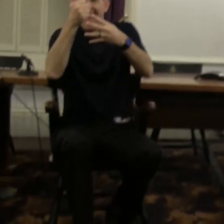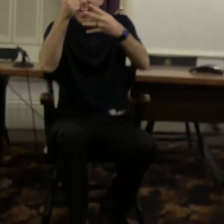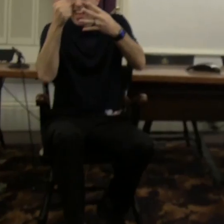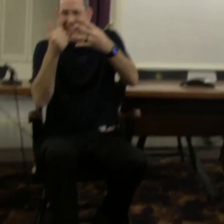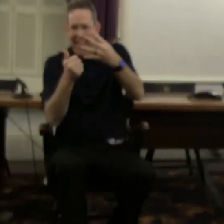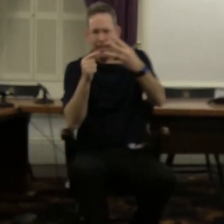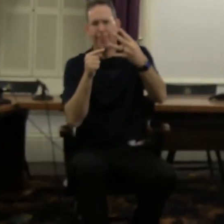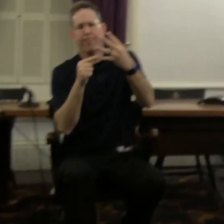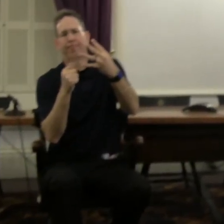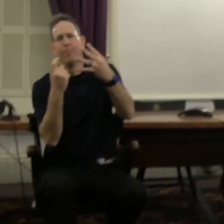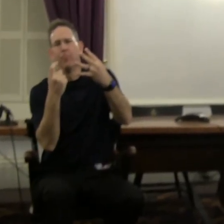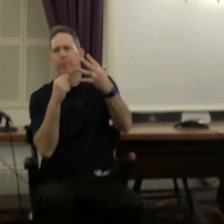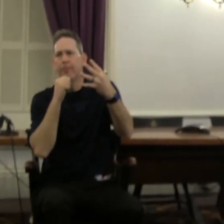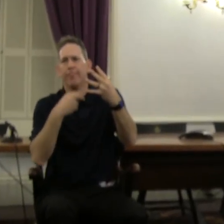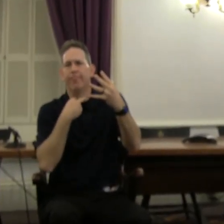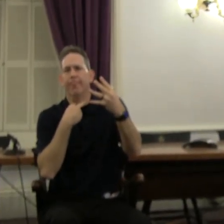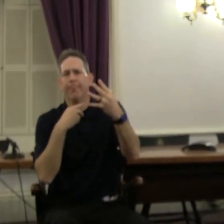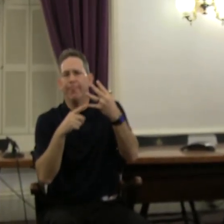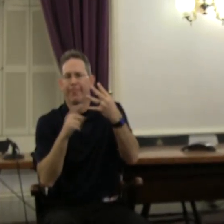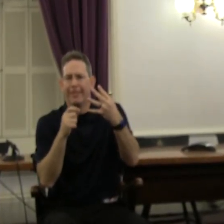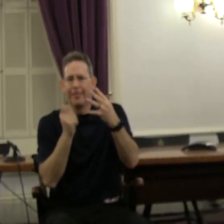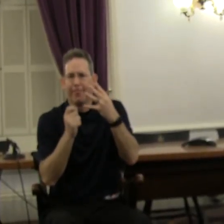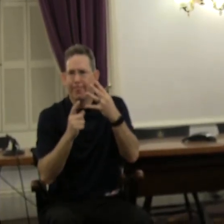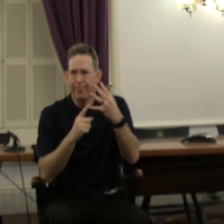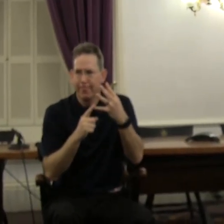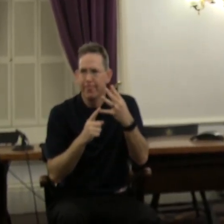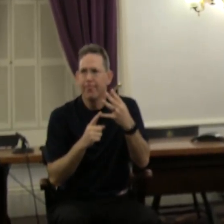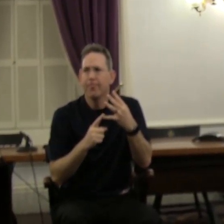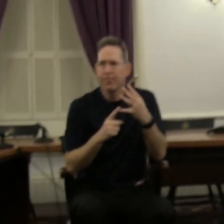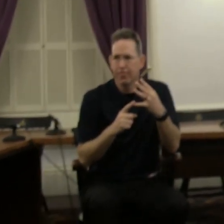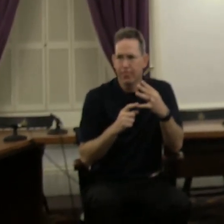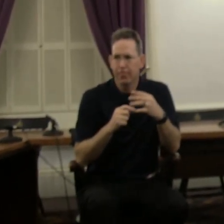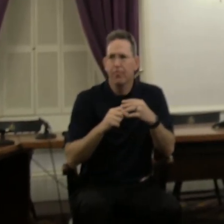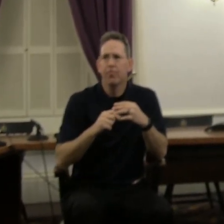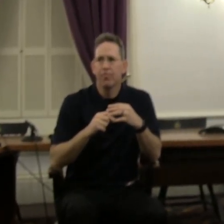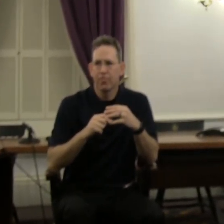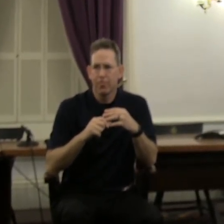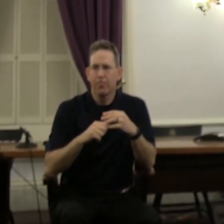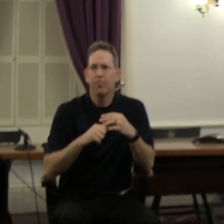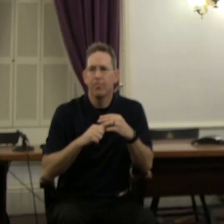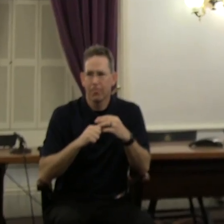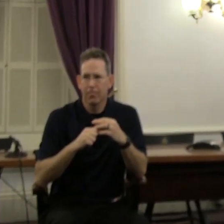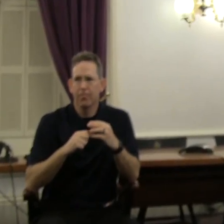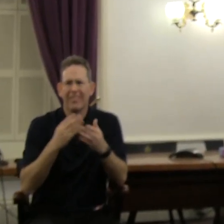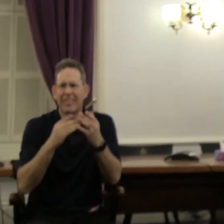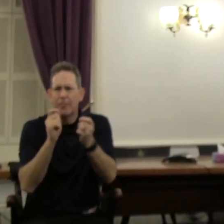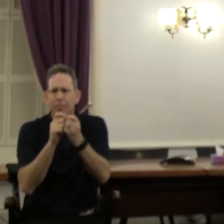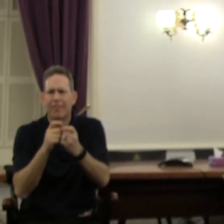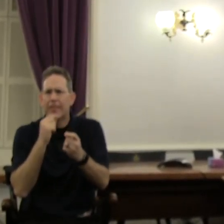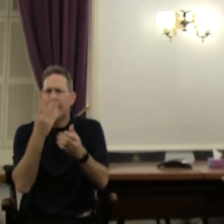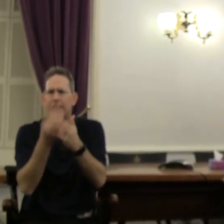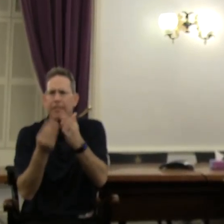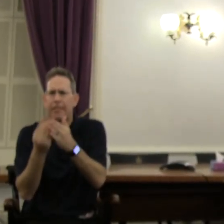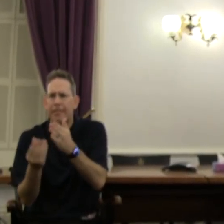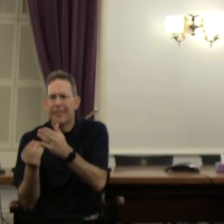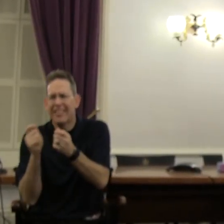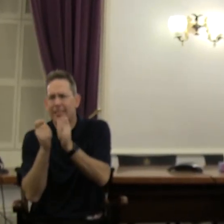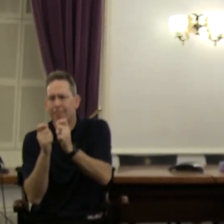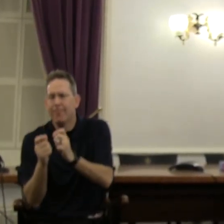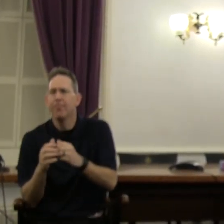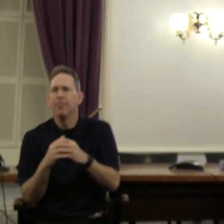administration staff who made these changes possible. We will still need to rework a fourth potential